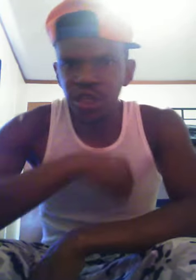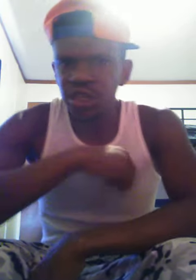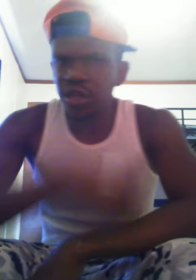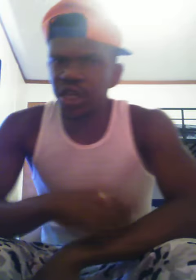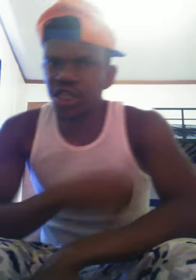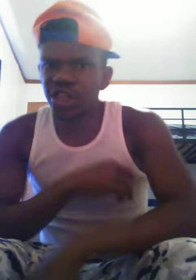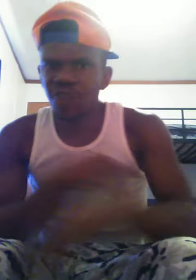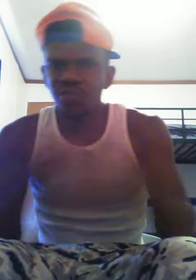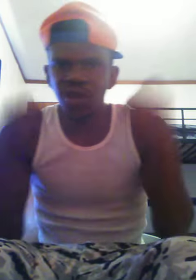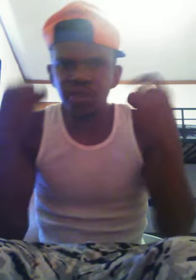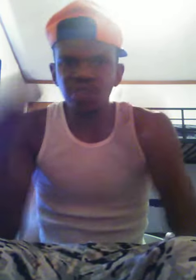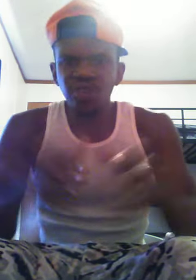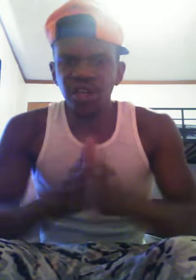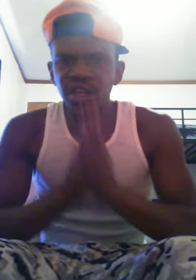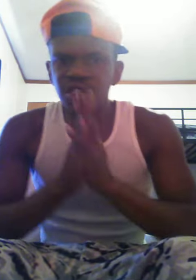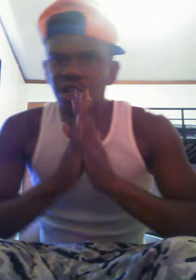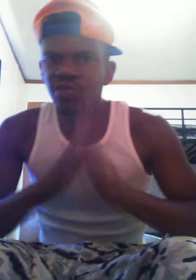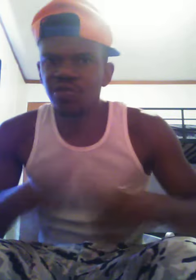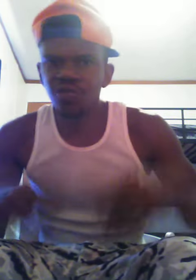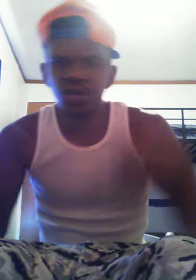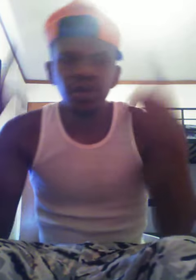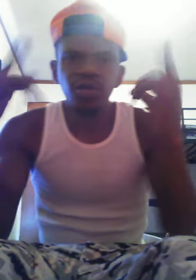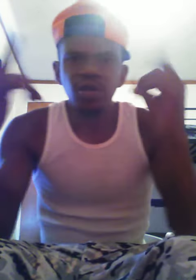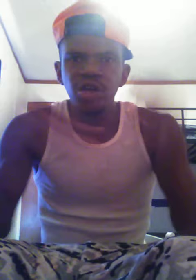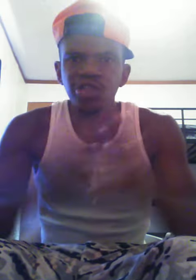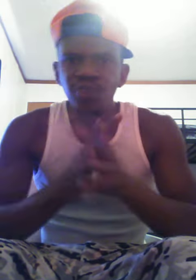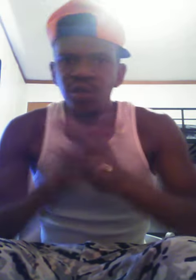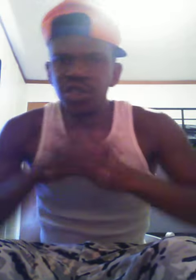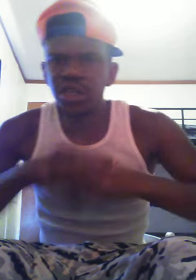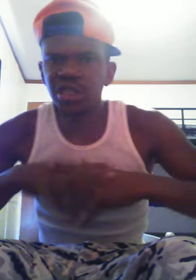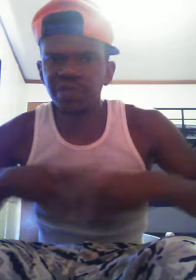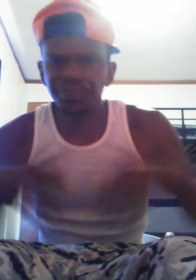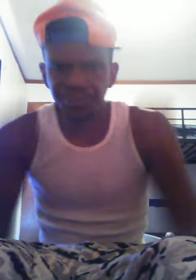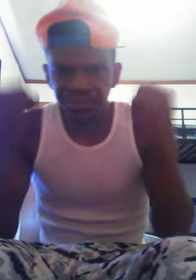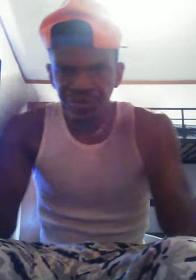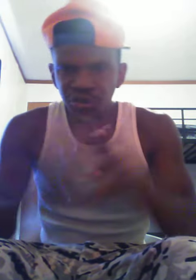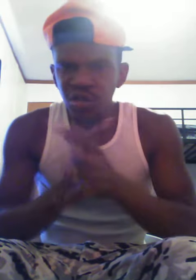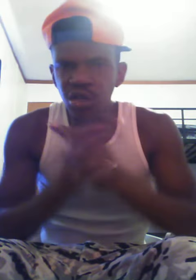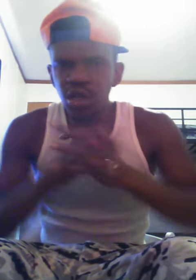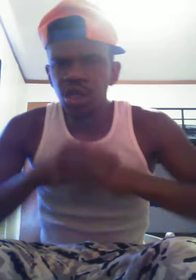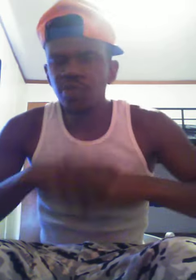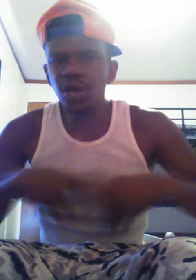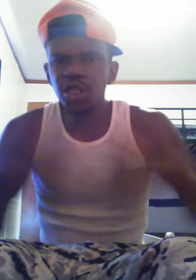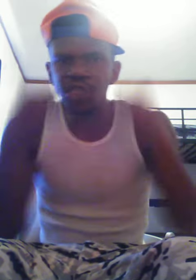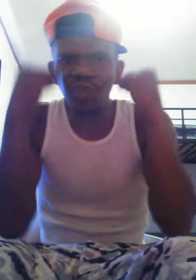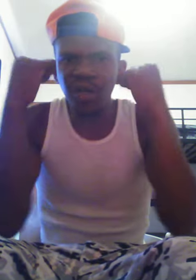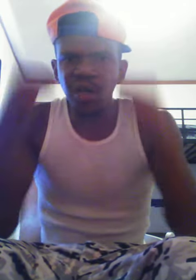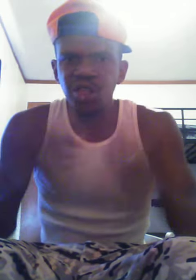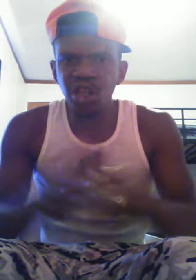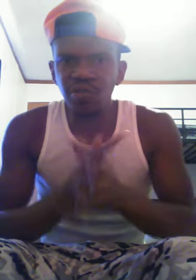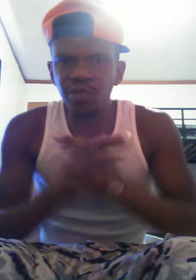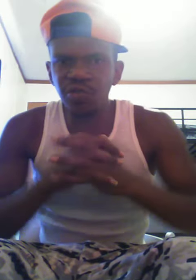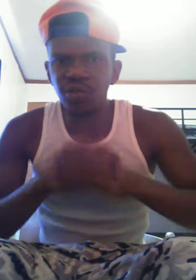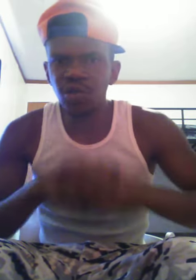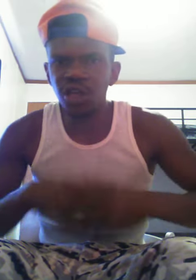said, I can't stop me. By the time I can't stop the flow. Go hard to my Jesus' name. But if I'm not here, child, for the flow, go hard to